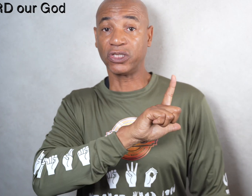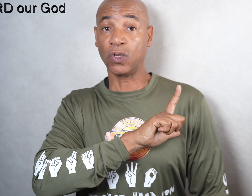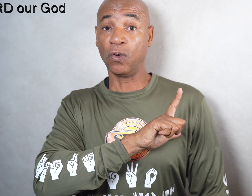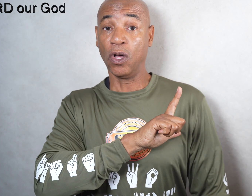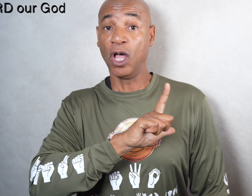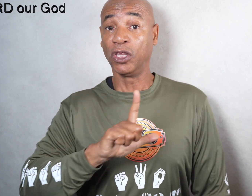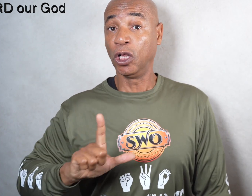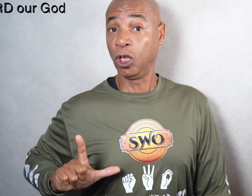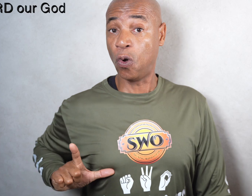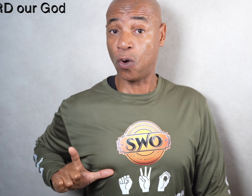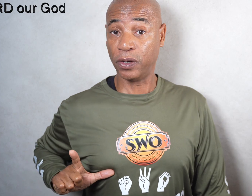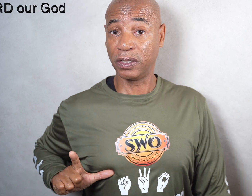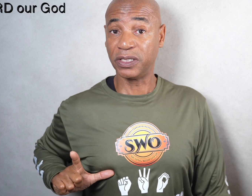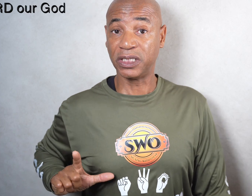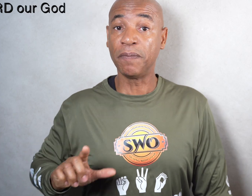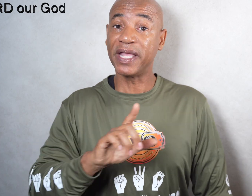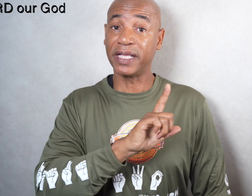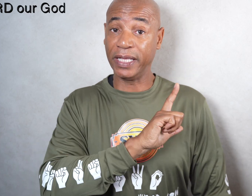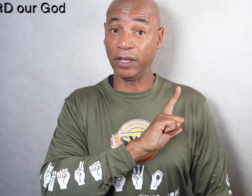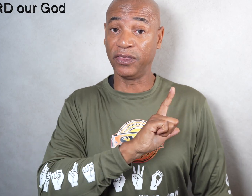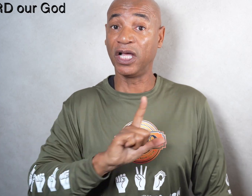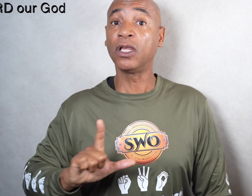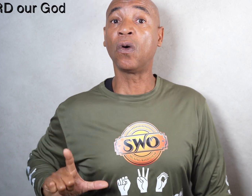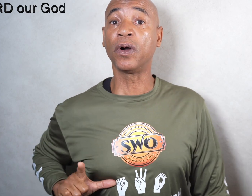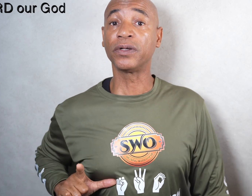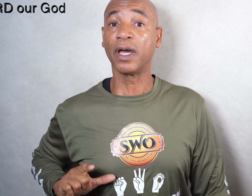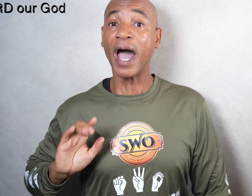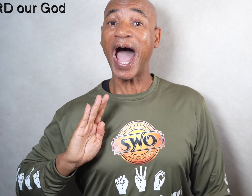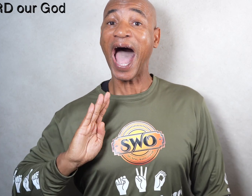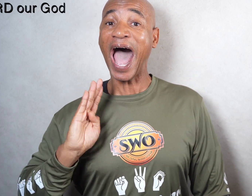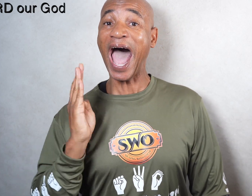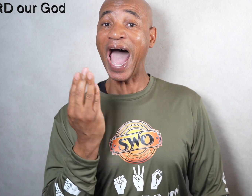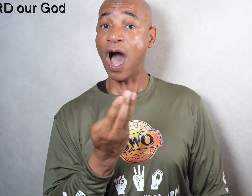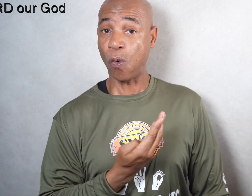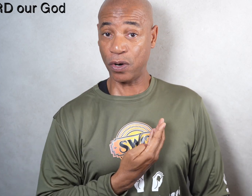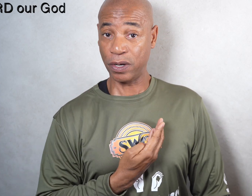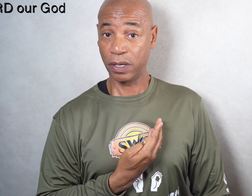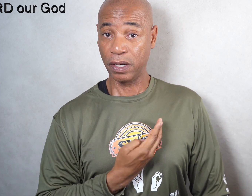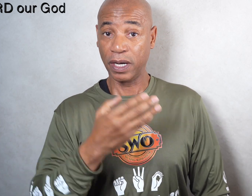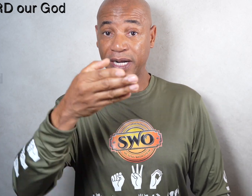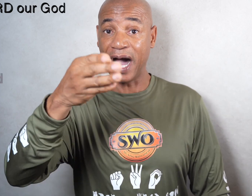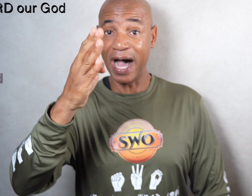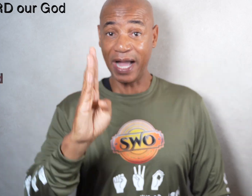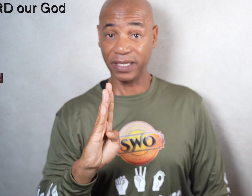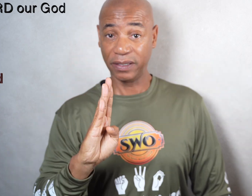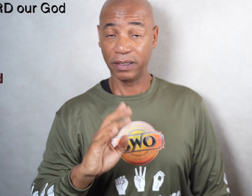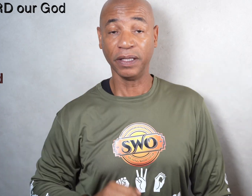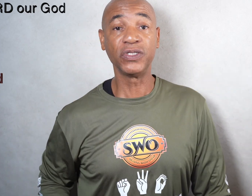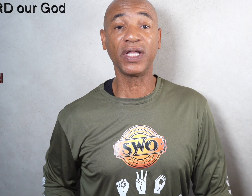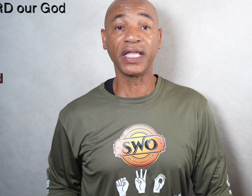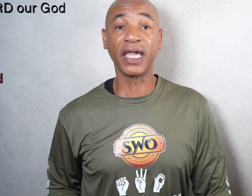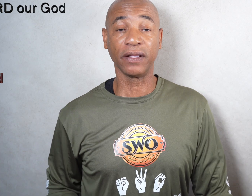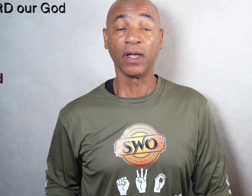go Lord, because it's embedded in there. The Lord, our God. Let me do that again.